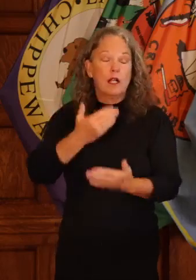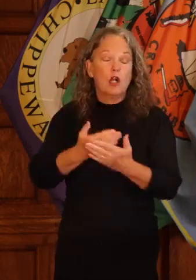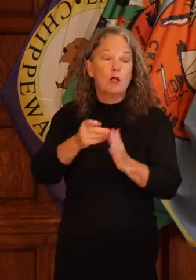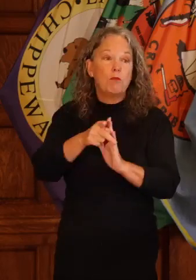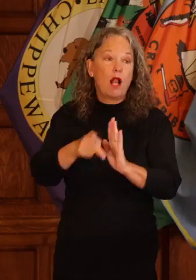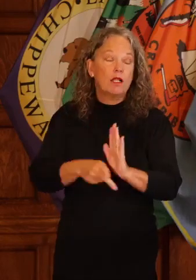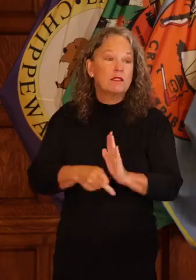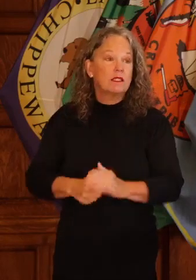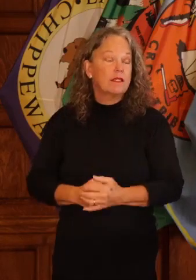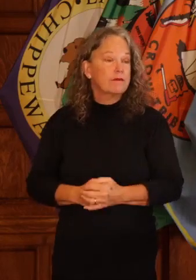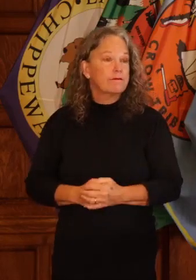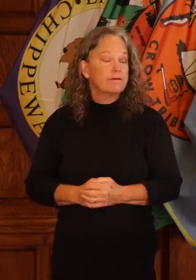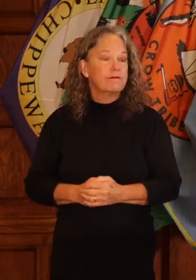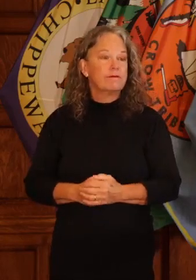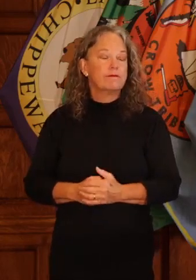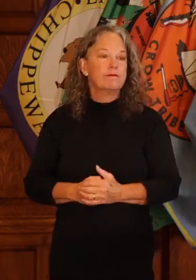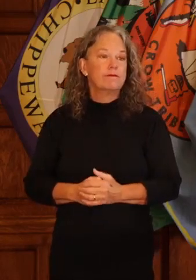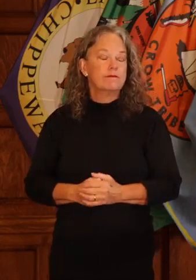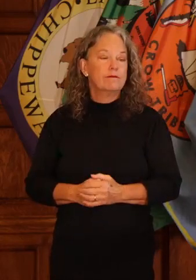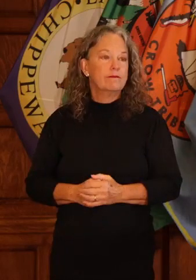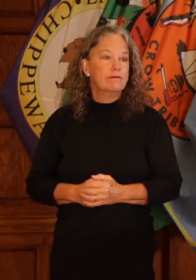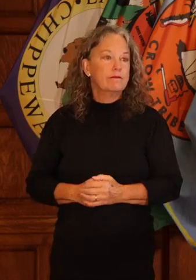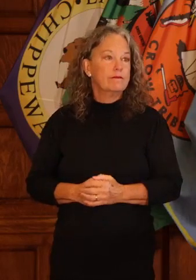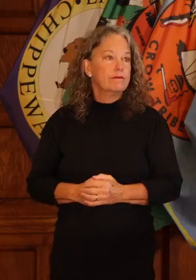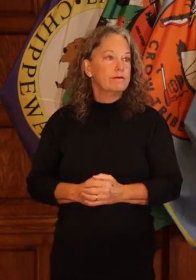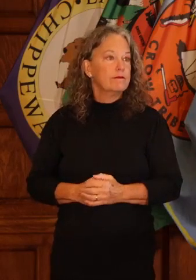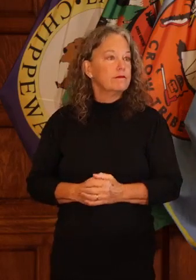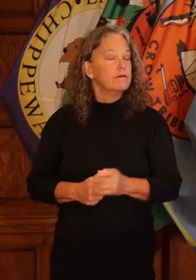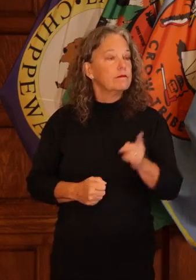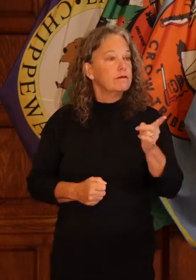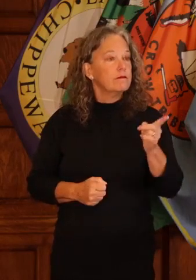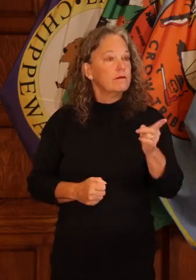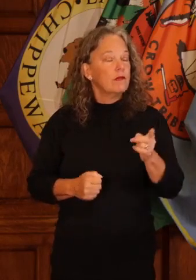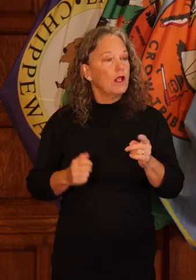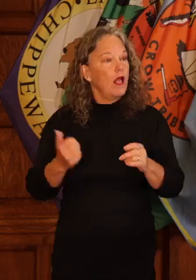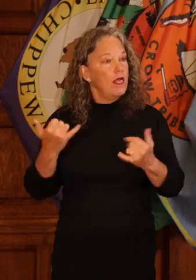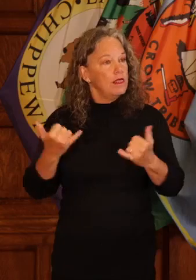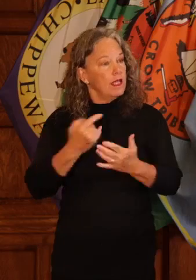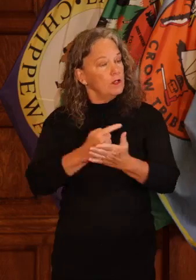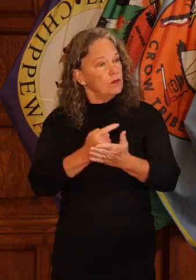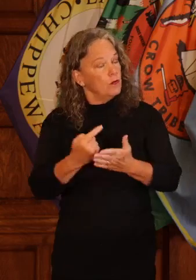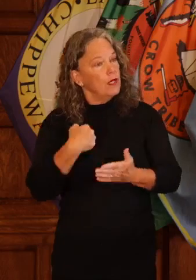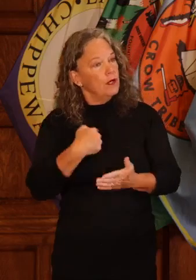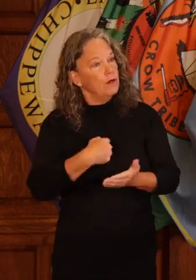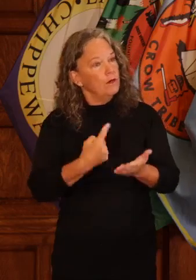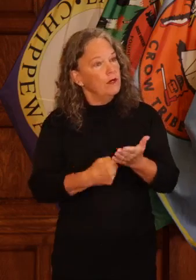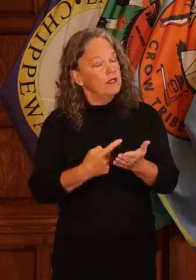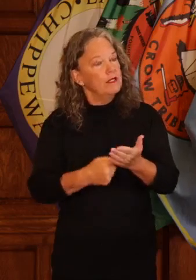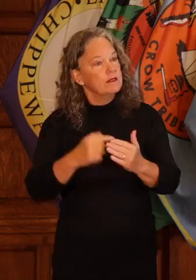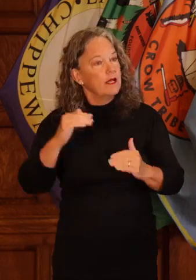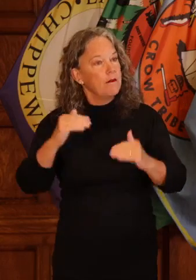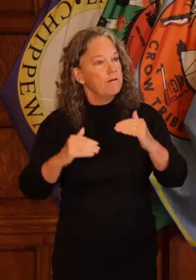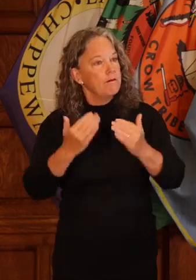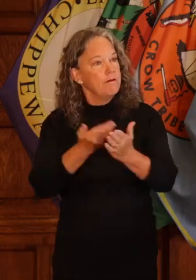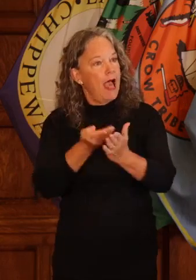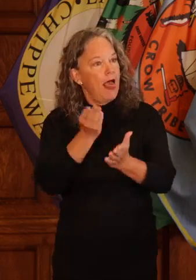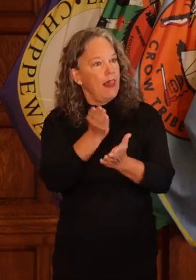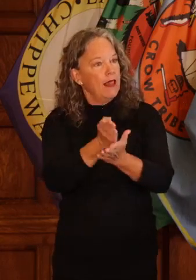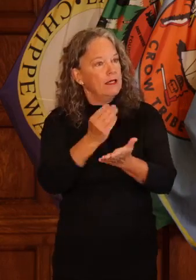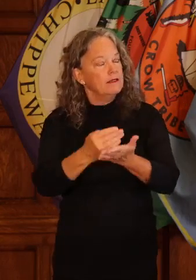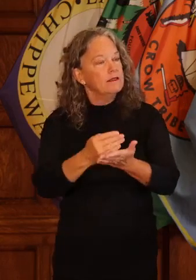Yeah. Any online questions? Yeah. Yeah. Earlier this week, we talked about balanced budget